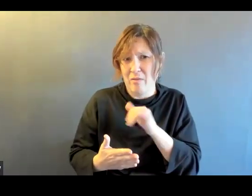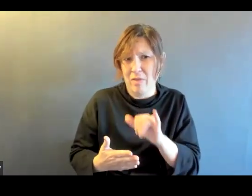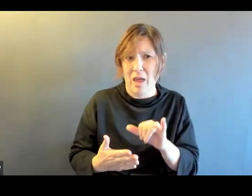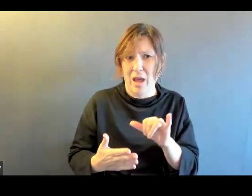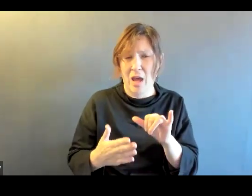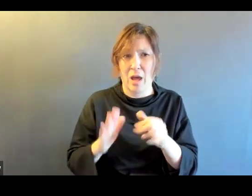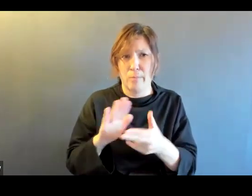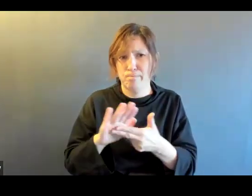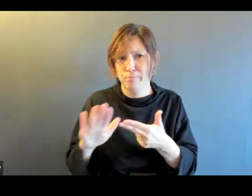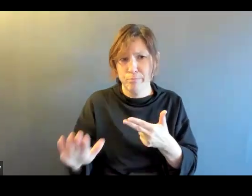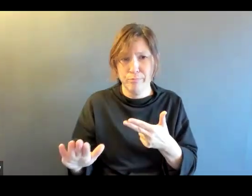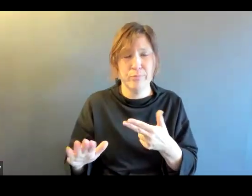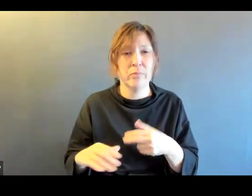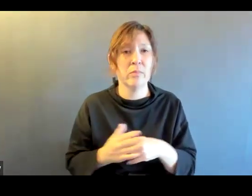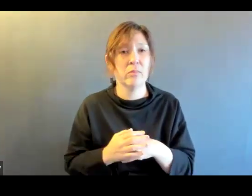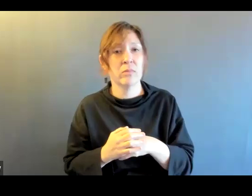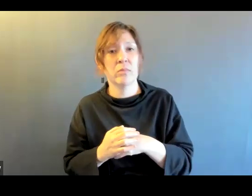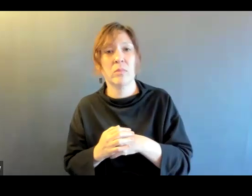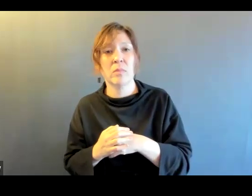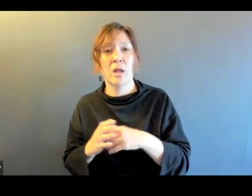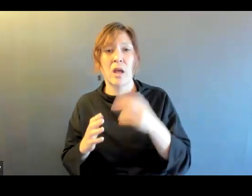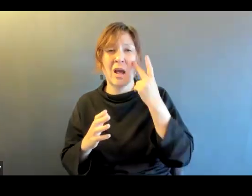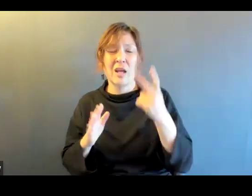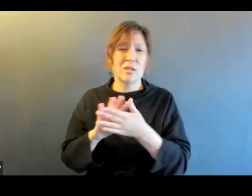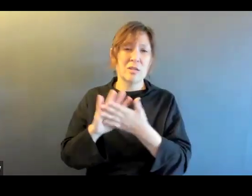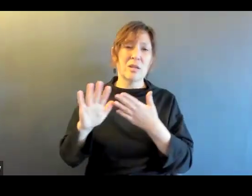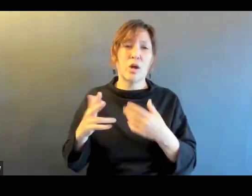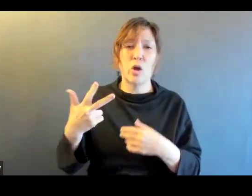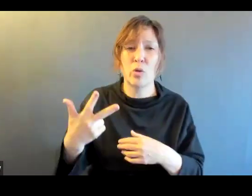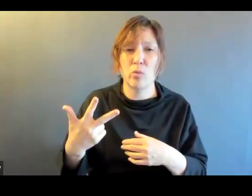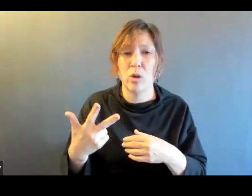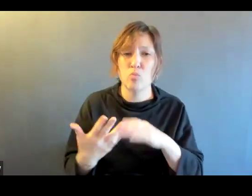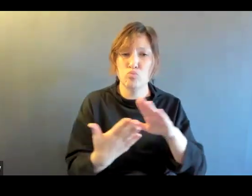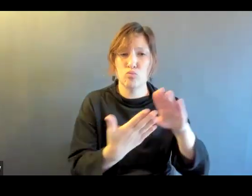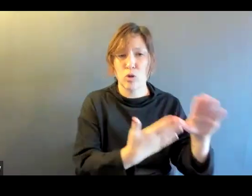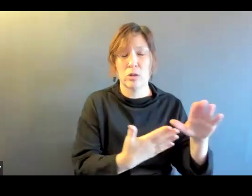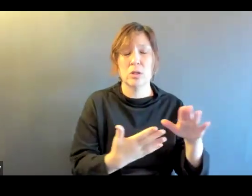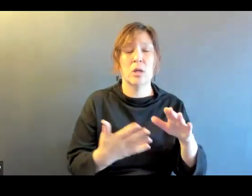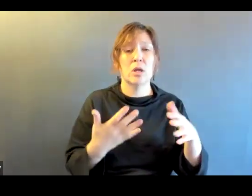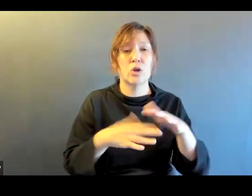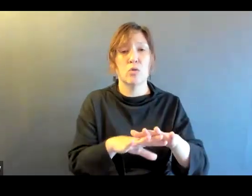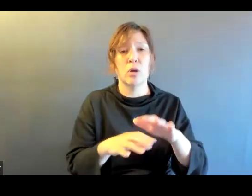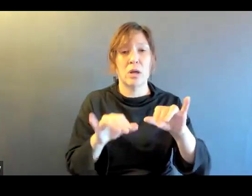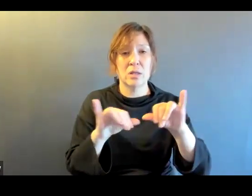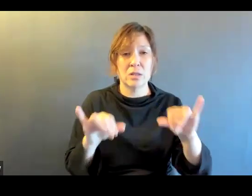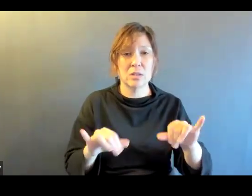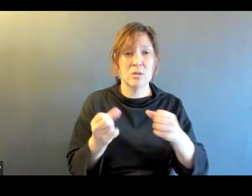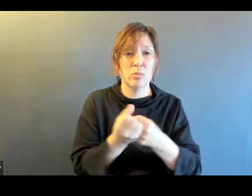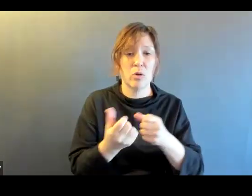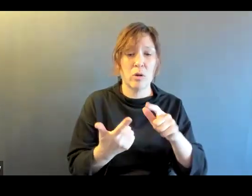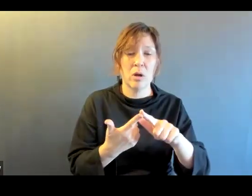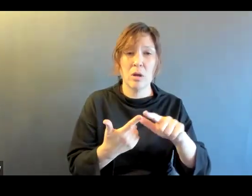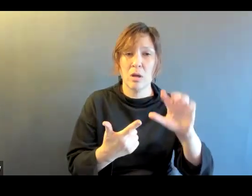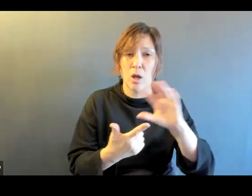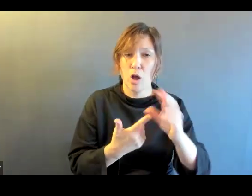strengths from this whole school approach to student success are integrated systems of support, culture of belonging, safety, and care,